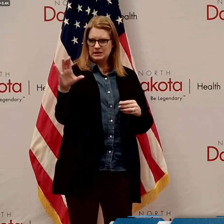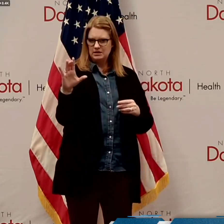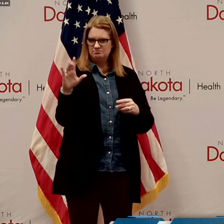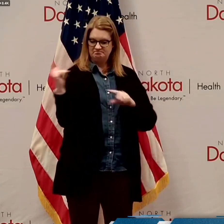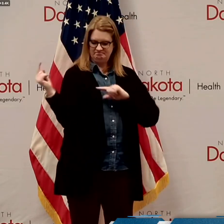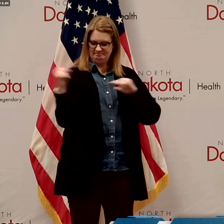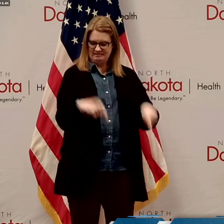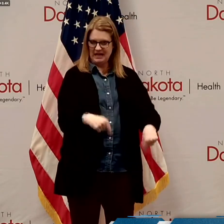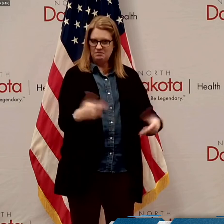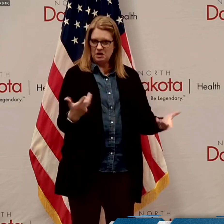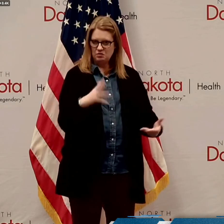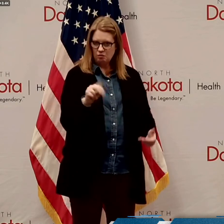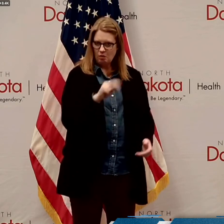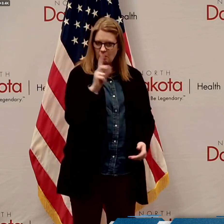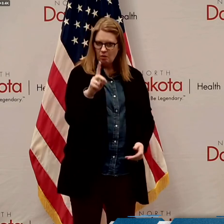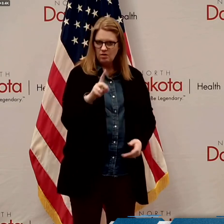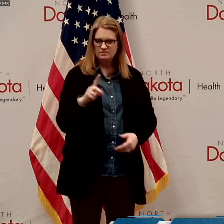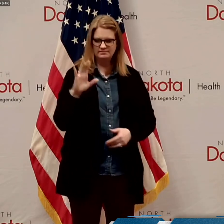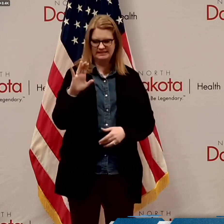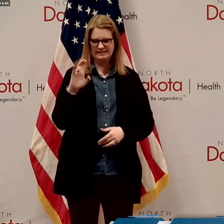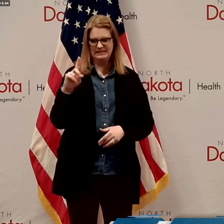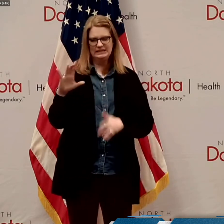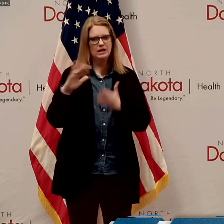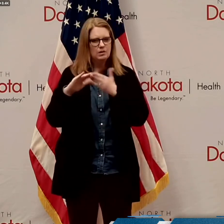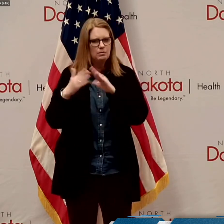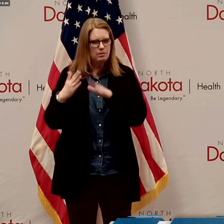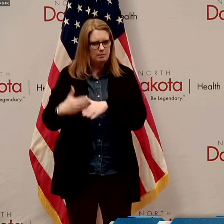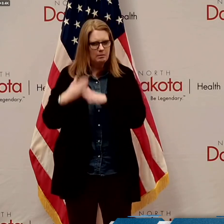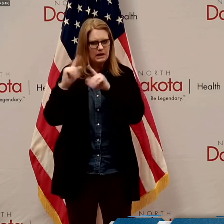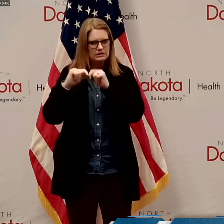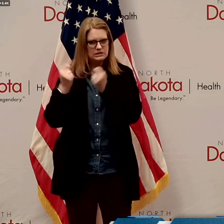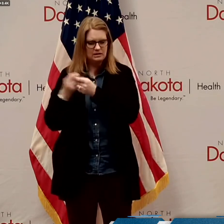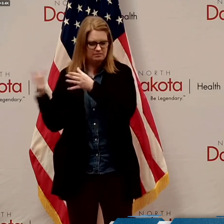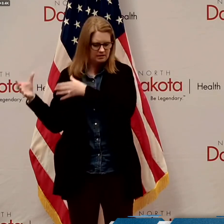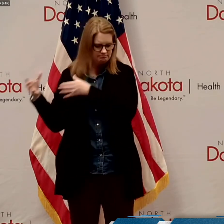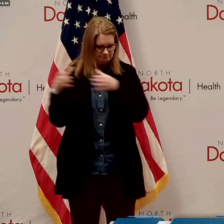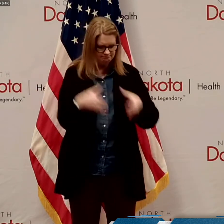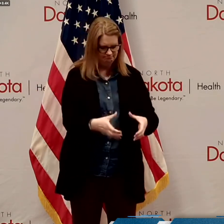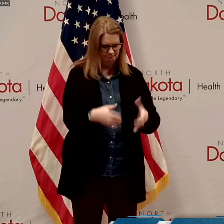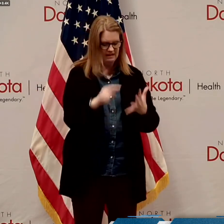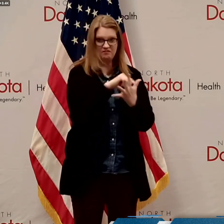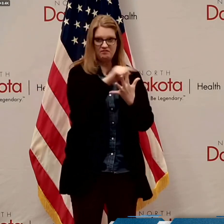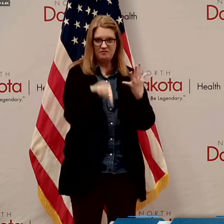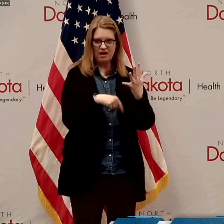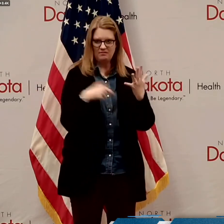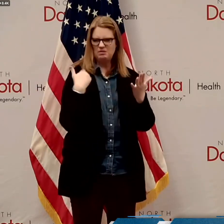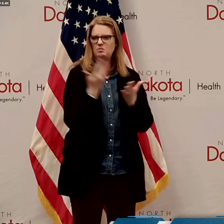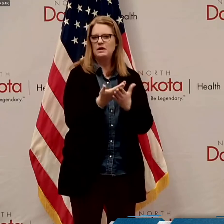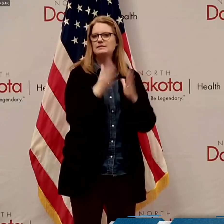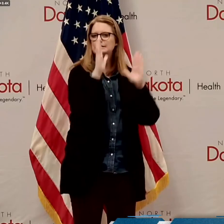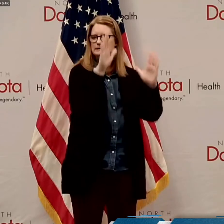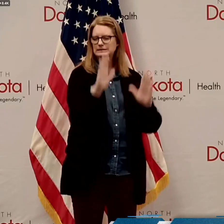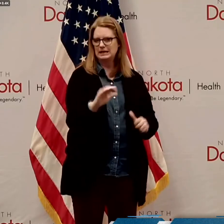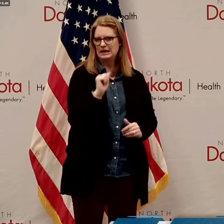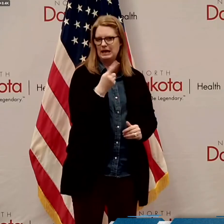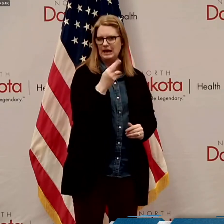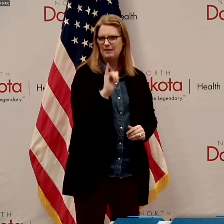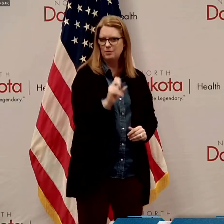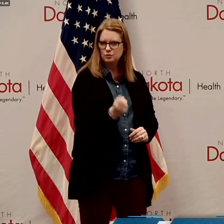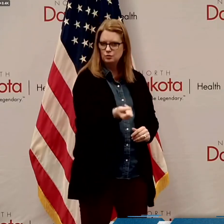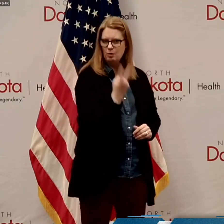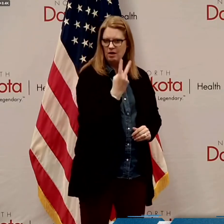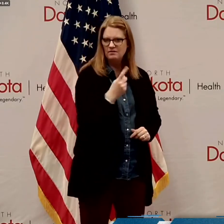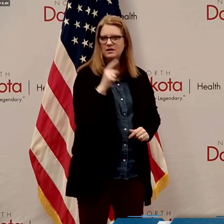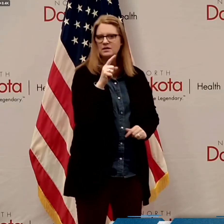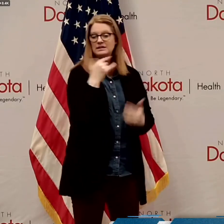this week. We welcomed a CDC community protection team. They have 5 team members. They arrived Sunday, April 12th. They're in